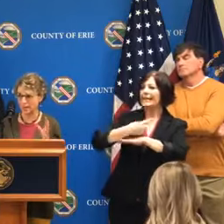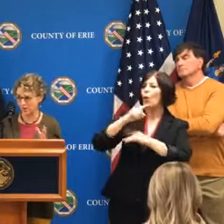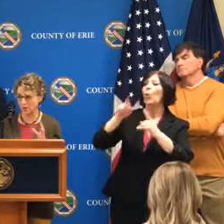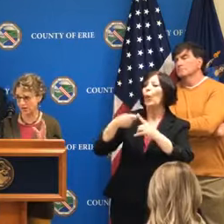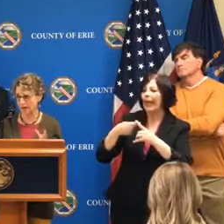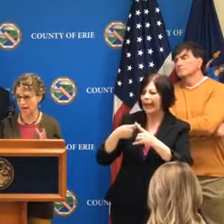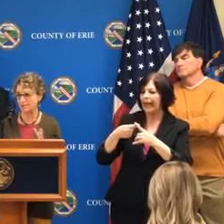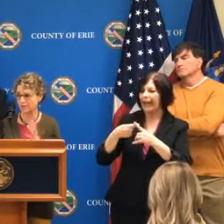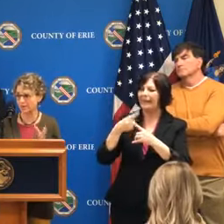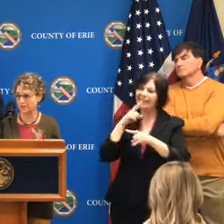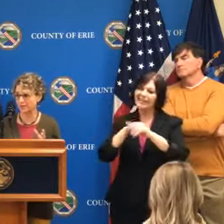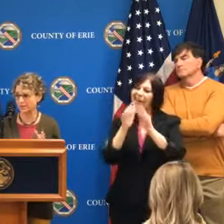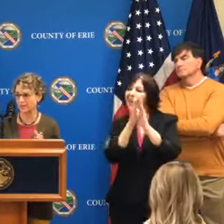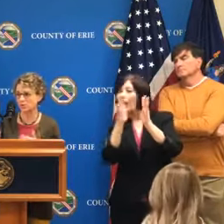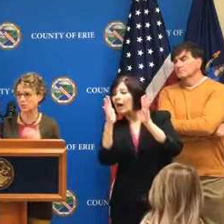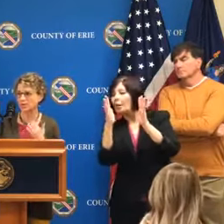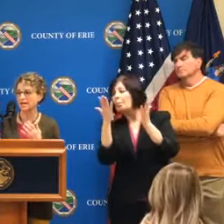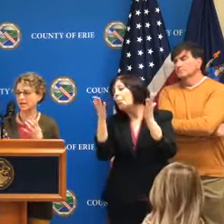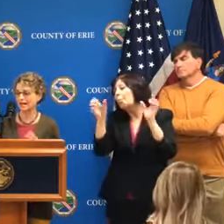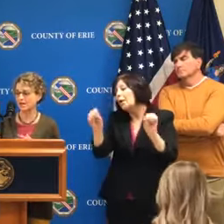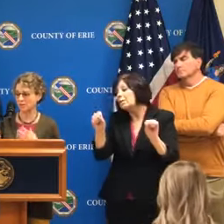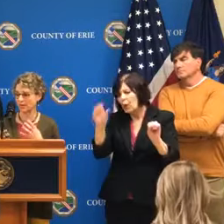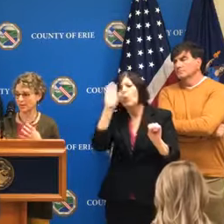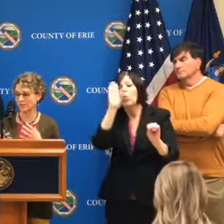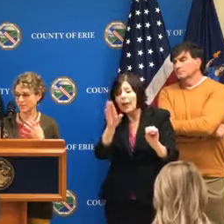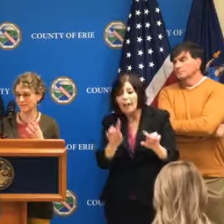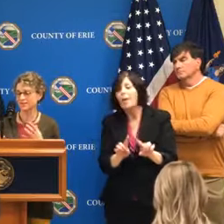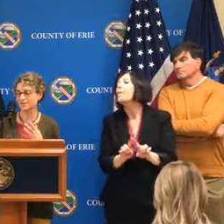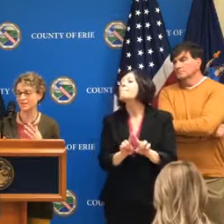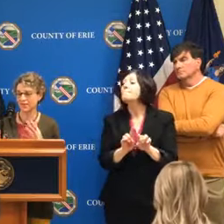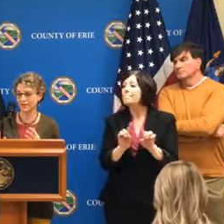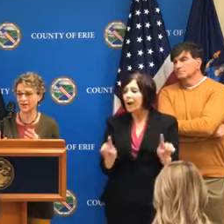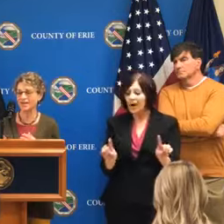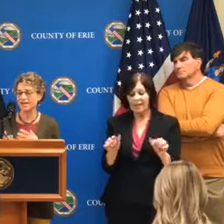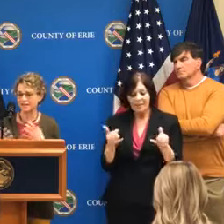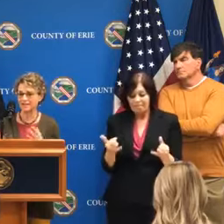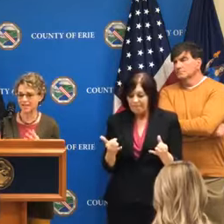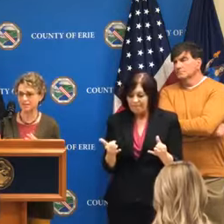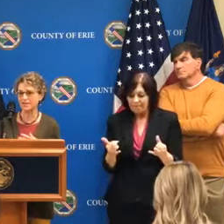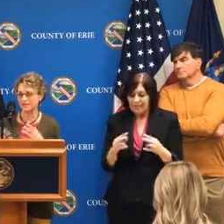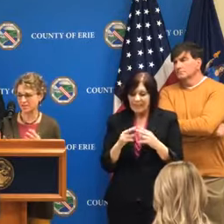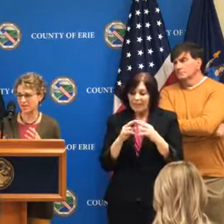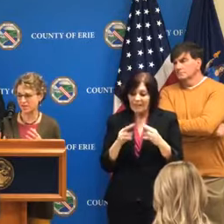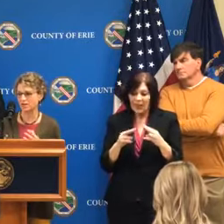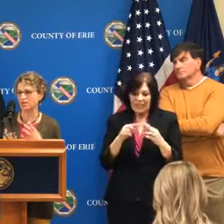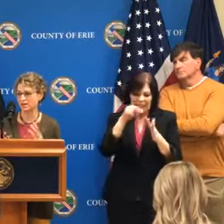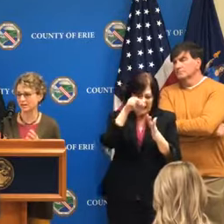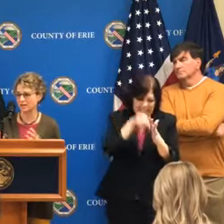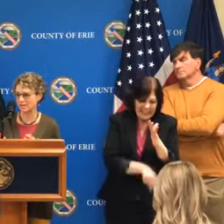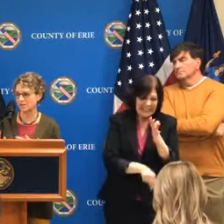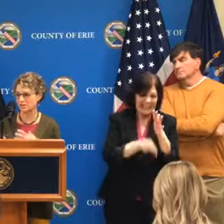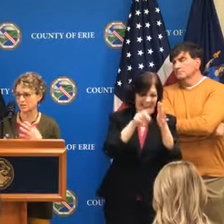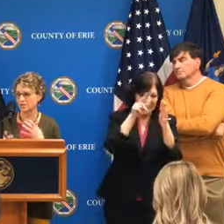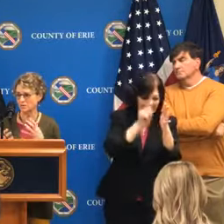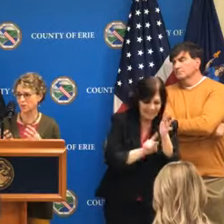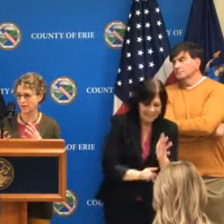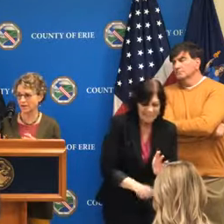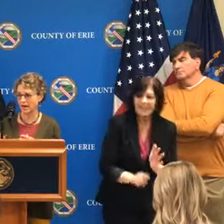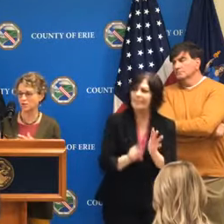the window of time where they could have been exposed. But again, this is a very in-depth investigation, and our team